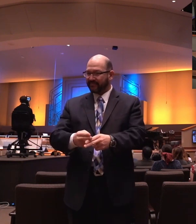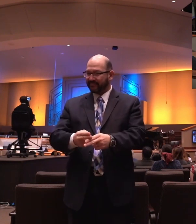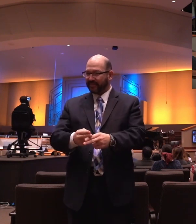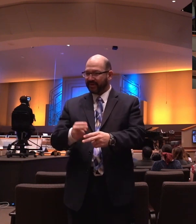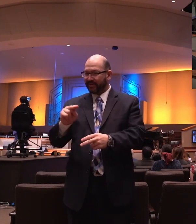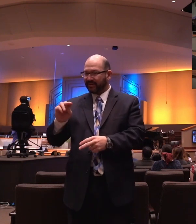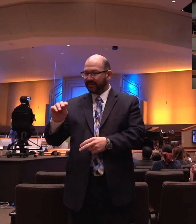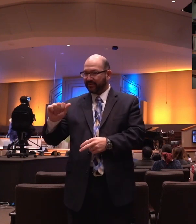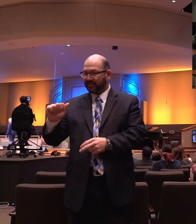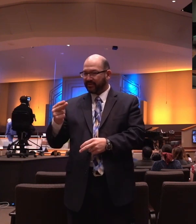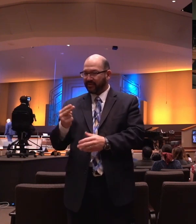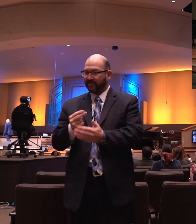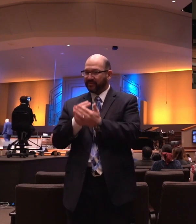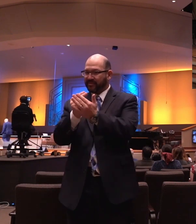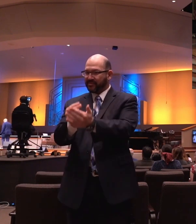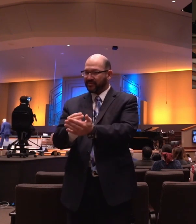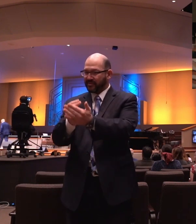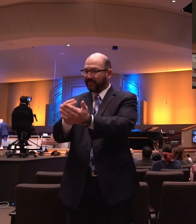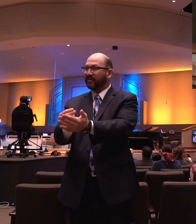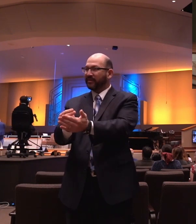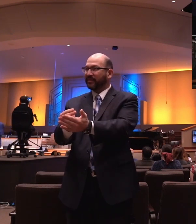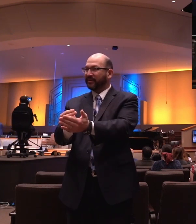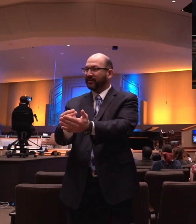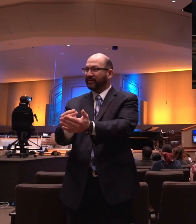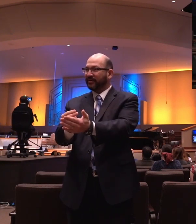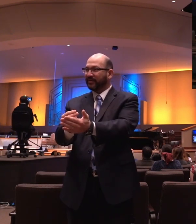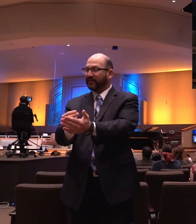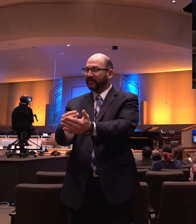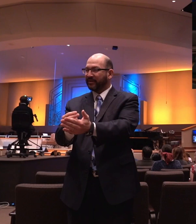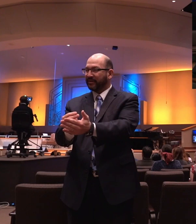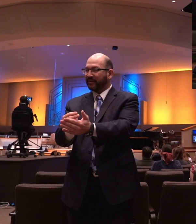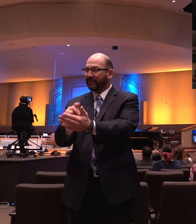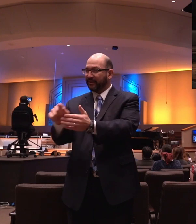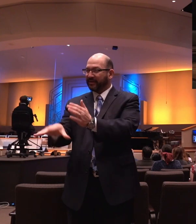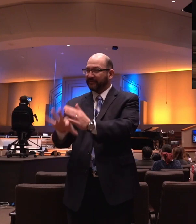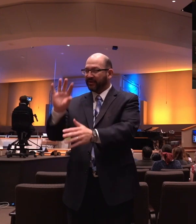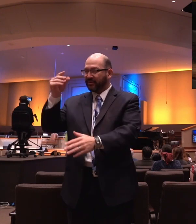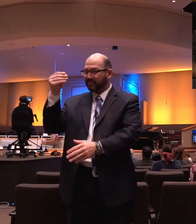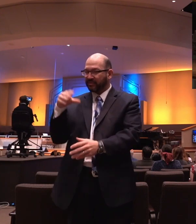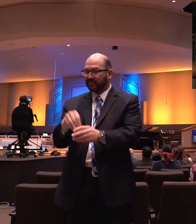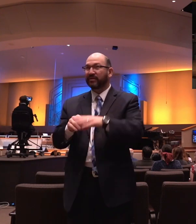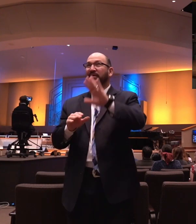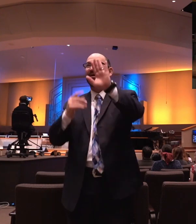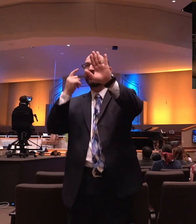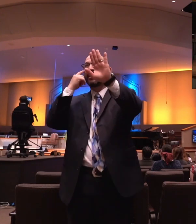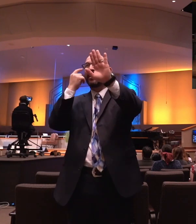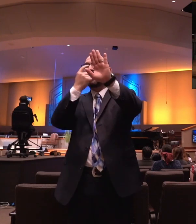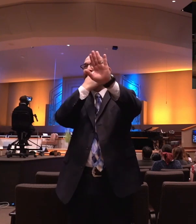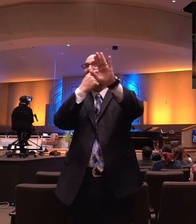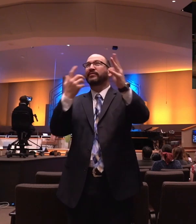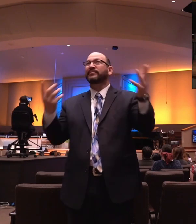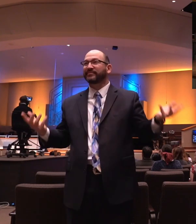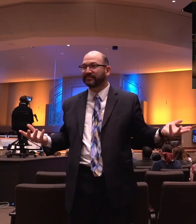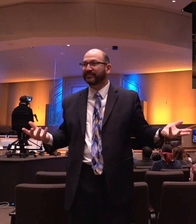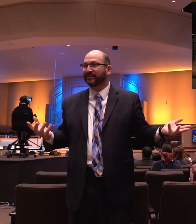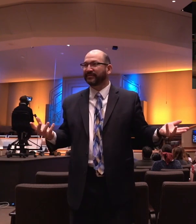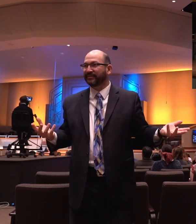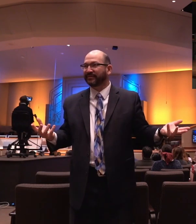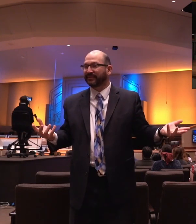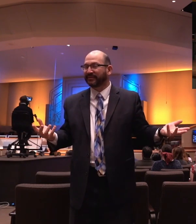In Genesis chapter 6, the Bible says, and Noah found grace in the eyes of the Lord.